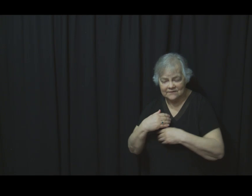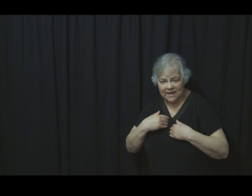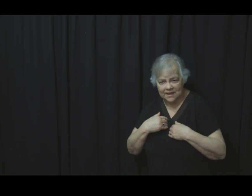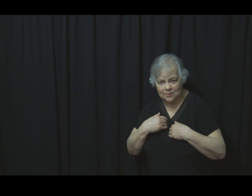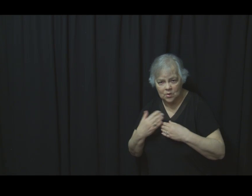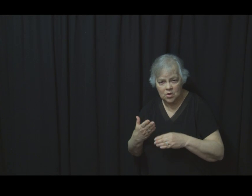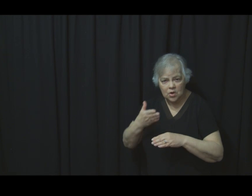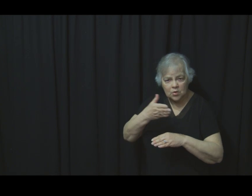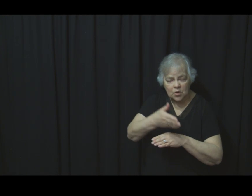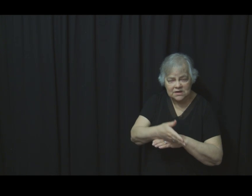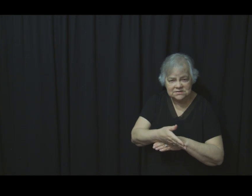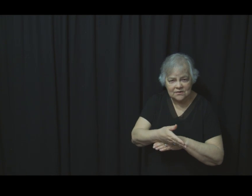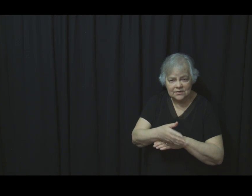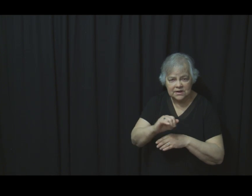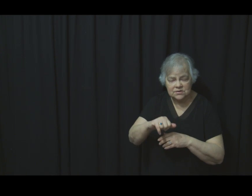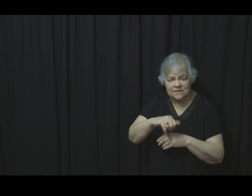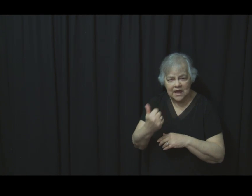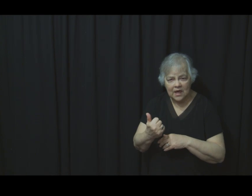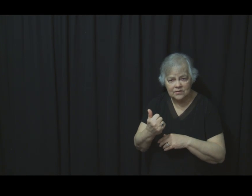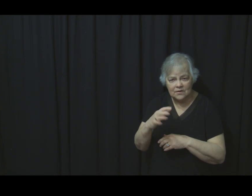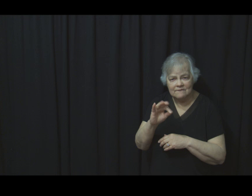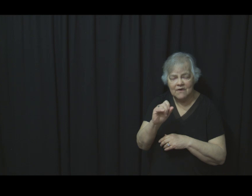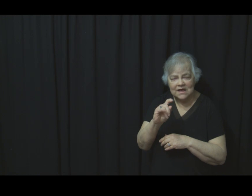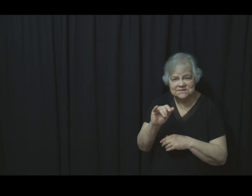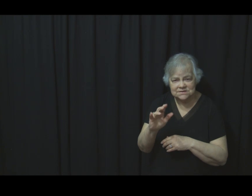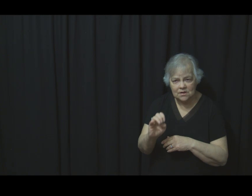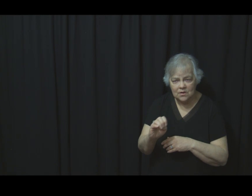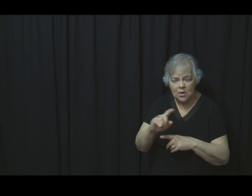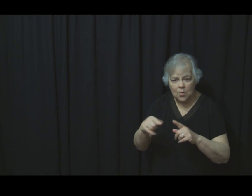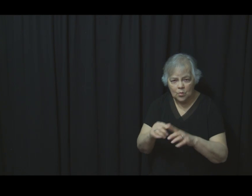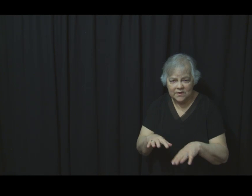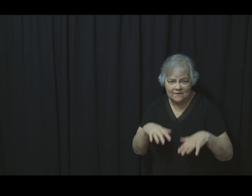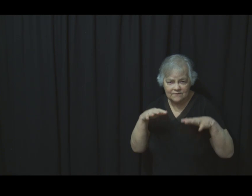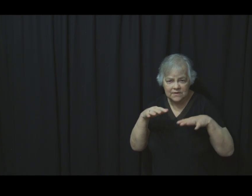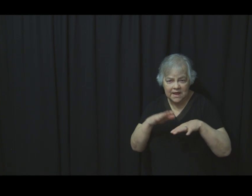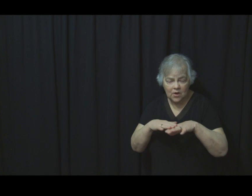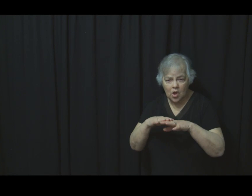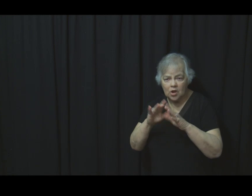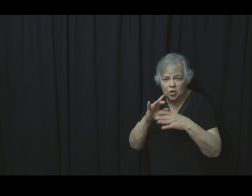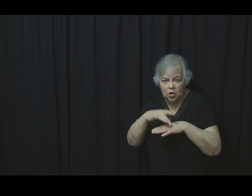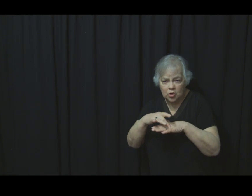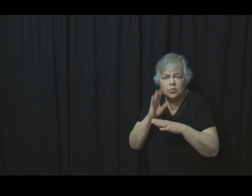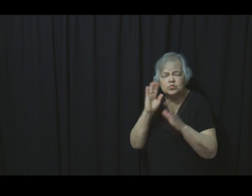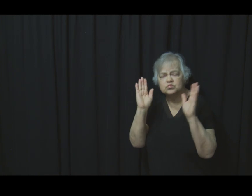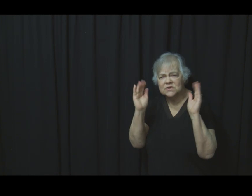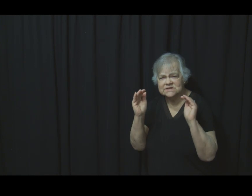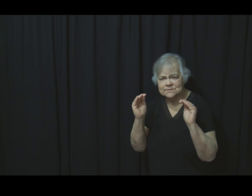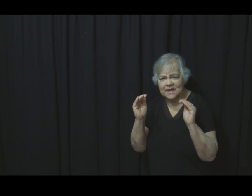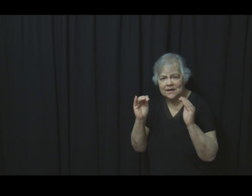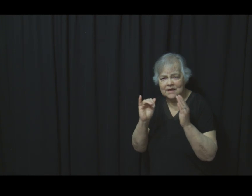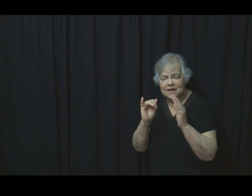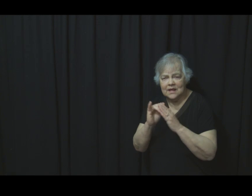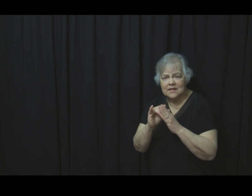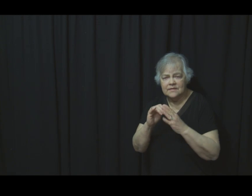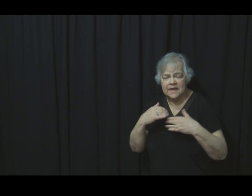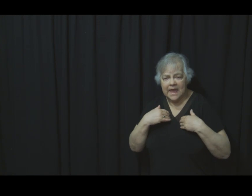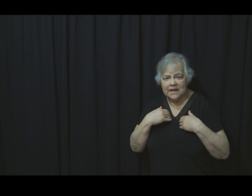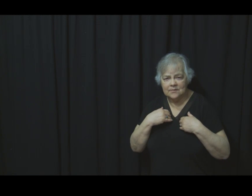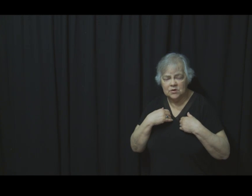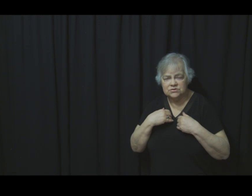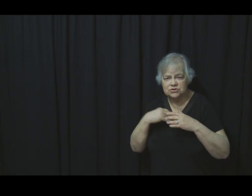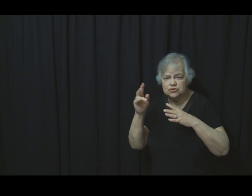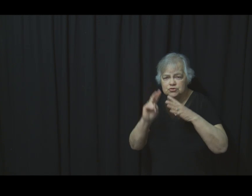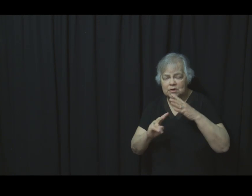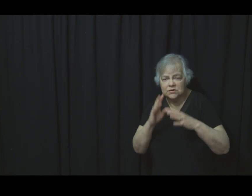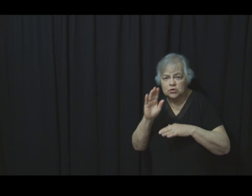into the fossils of another. In other words, when there was a big flood on the earth, you would expect drowning animals to swim up to a